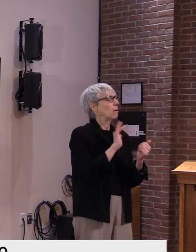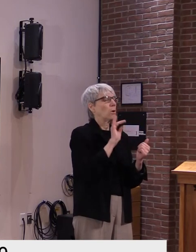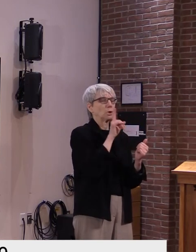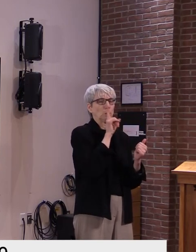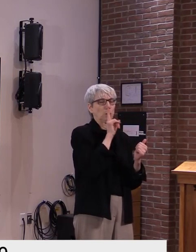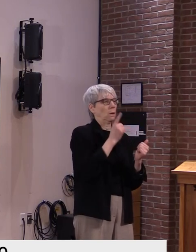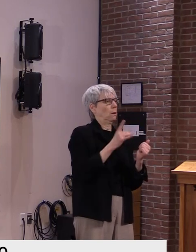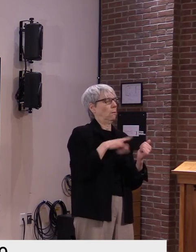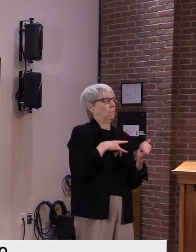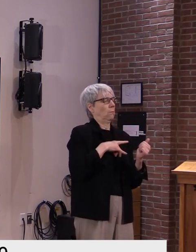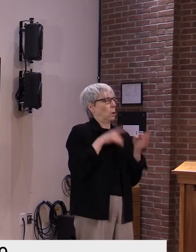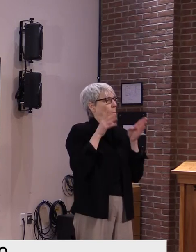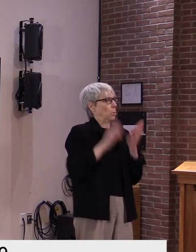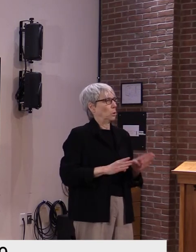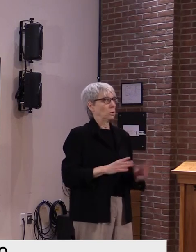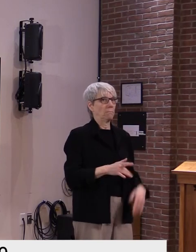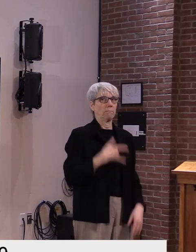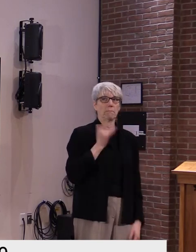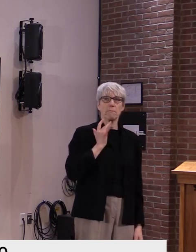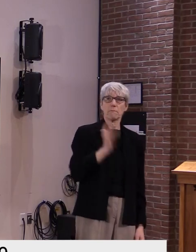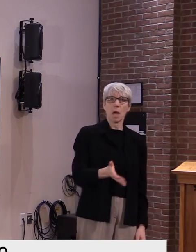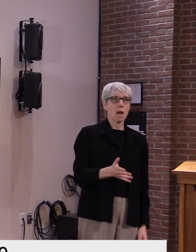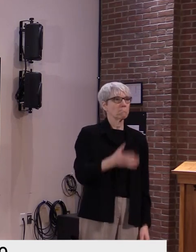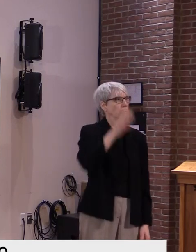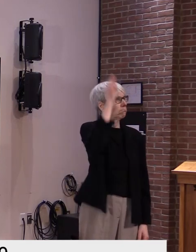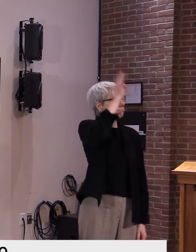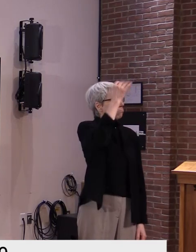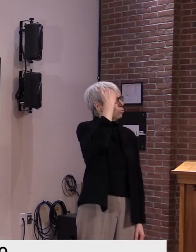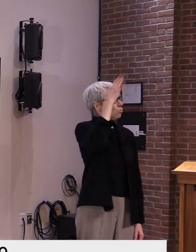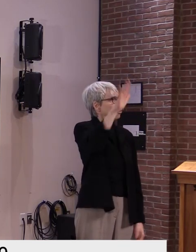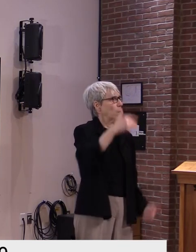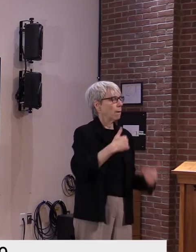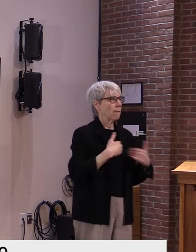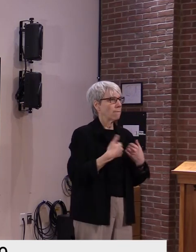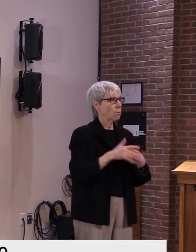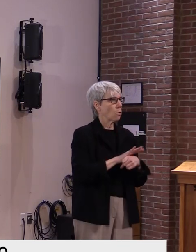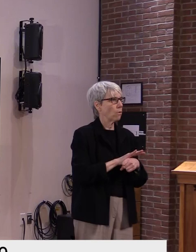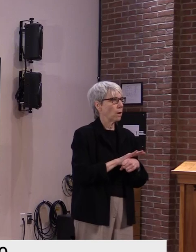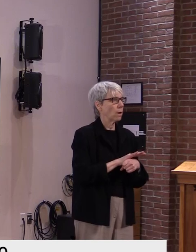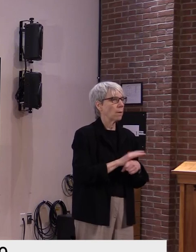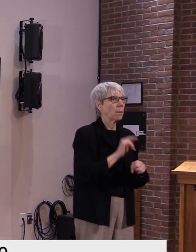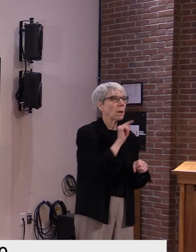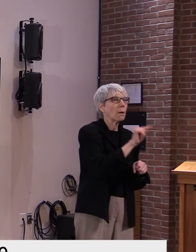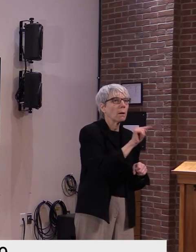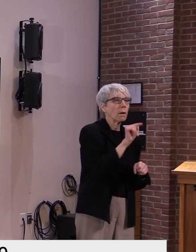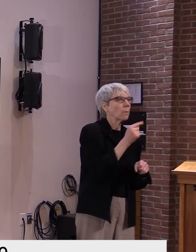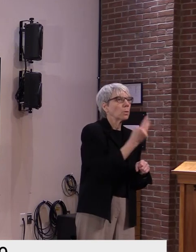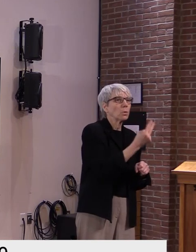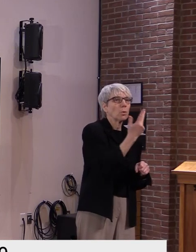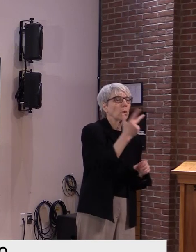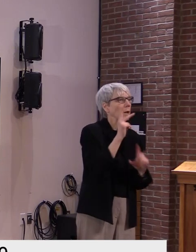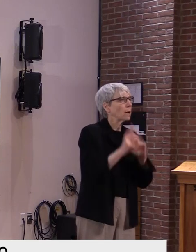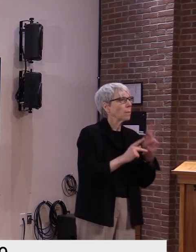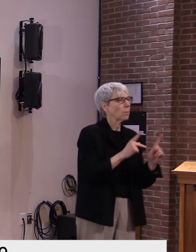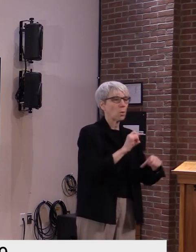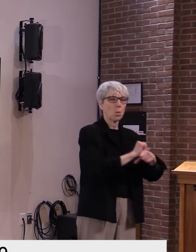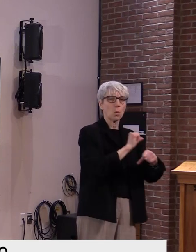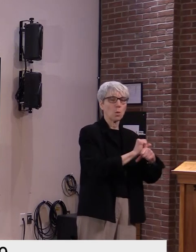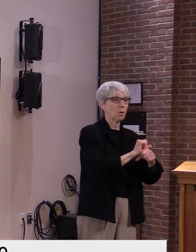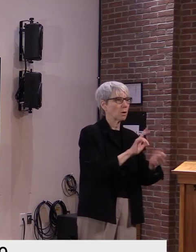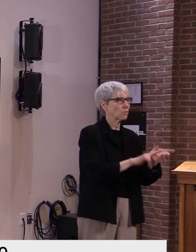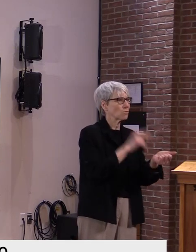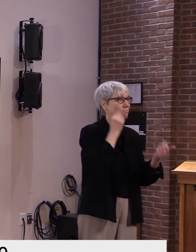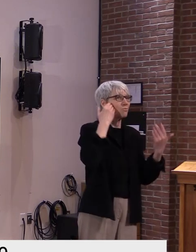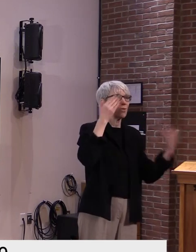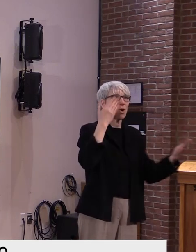anyone because they have no symptoms, and maybe even multiple people at a time, and then through some of the